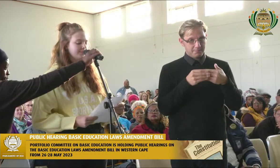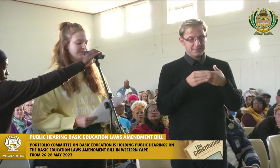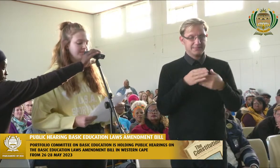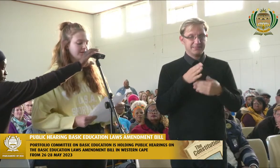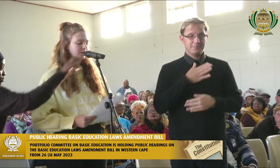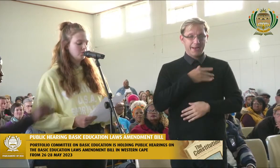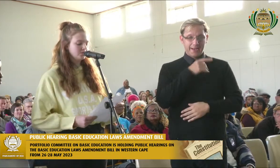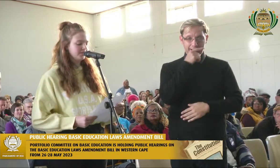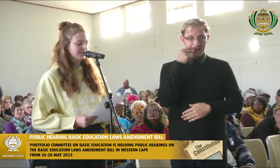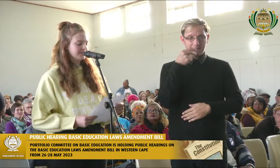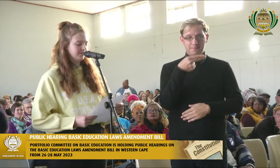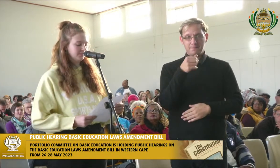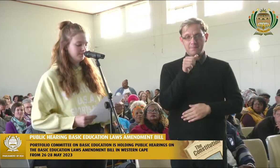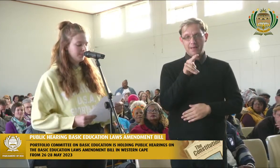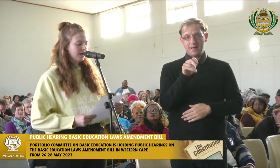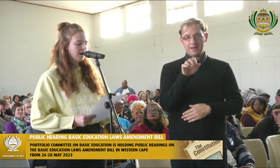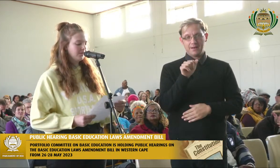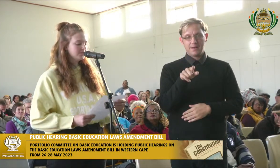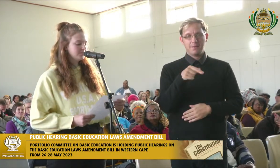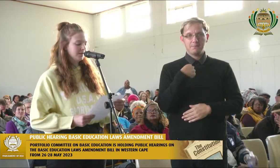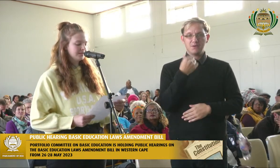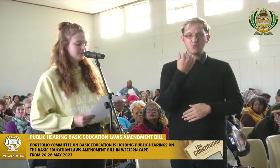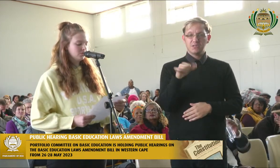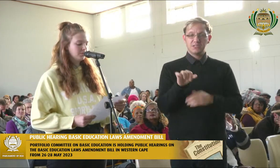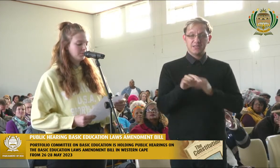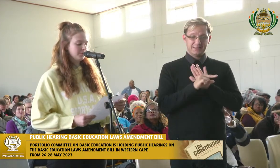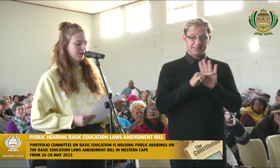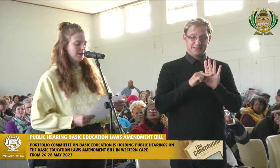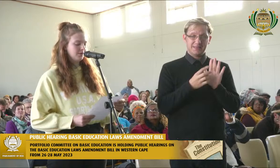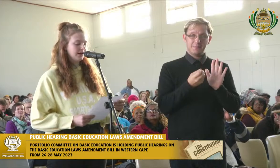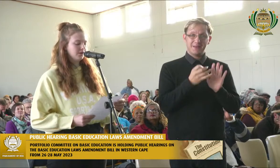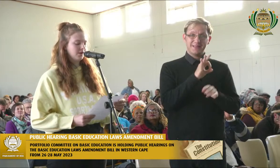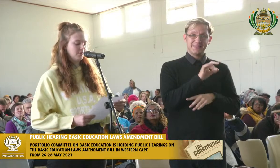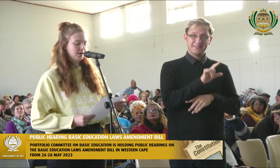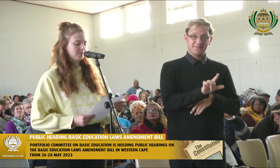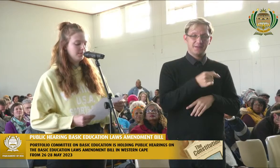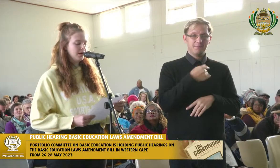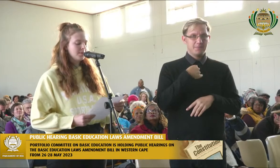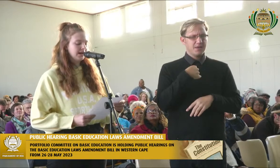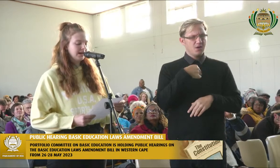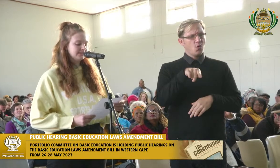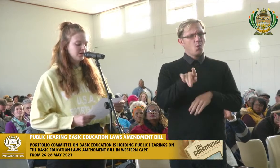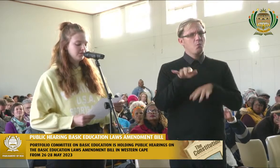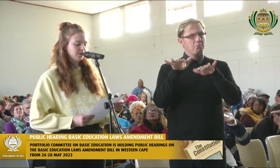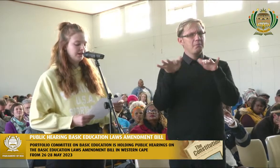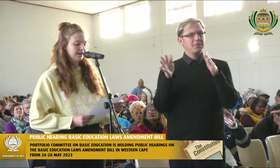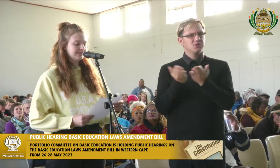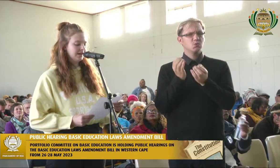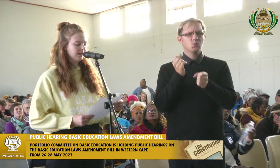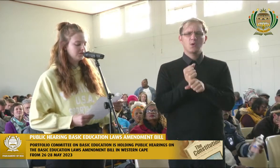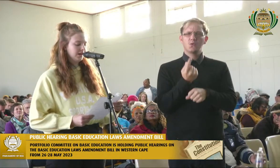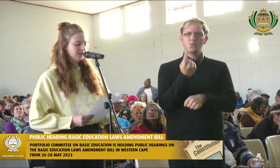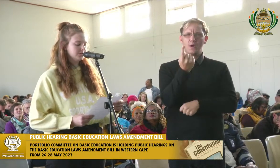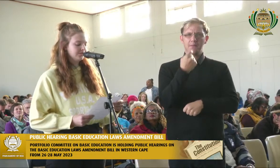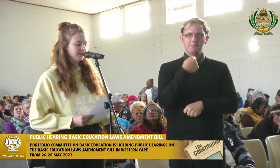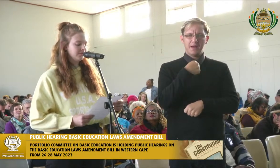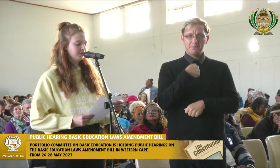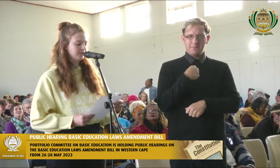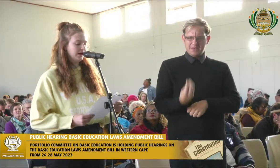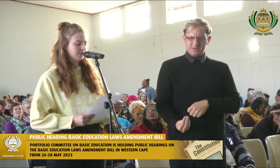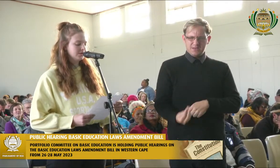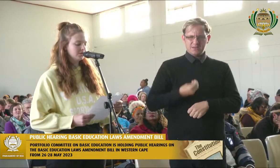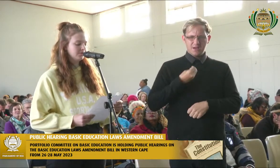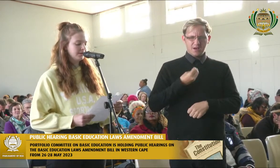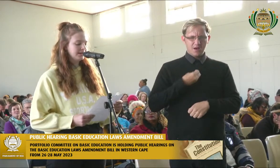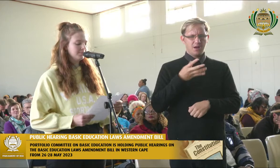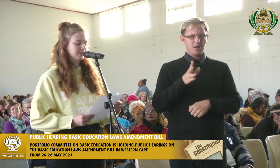specifically Clause 37. I went to public school in pre-primary and grade one. My idea of learning as a young child was